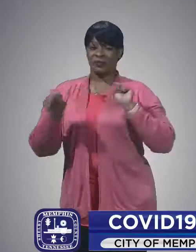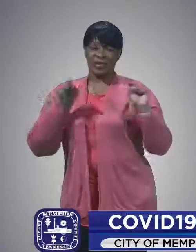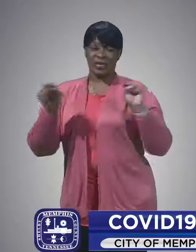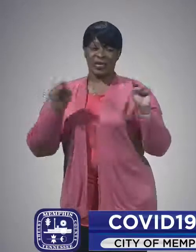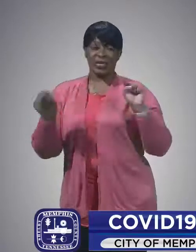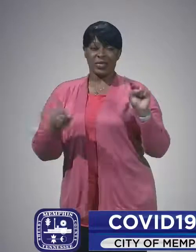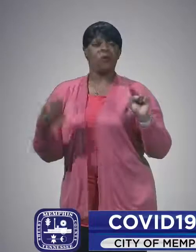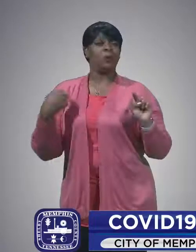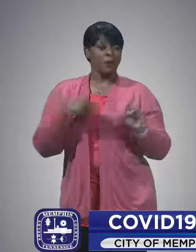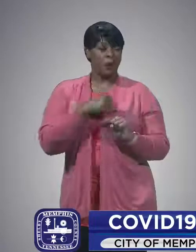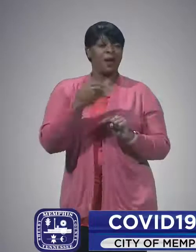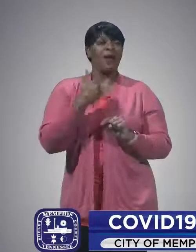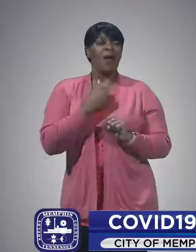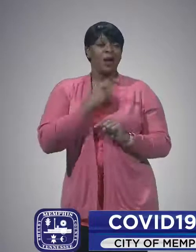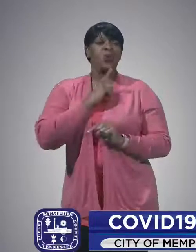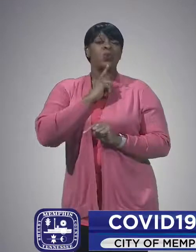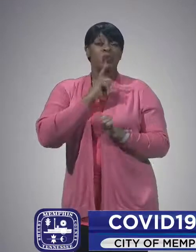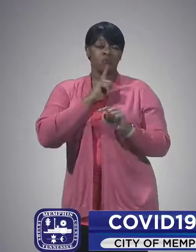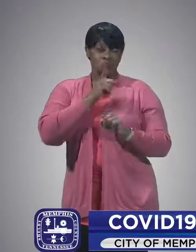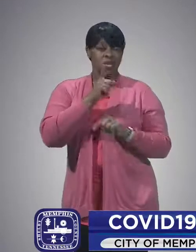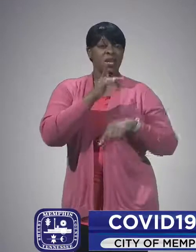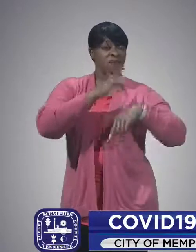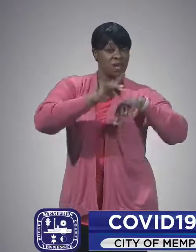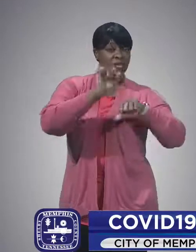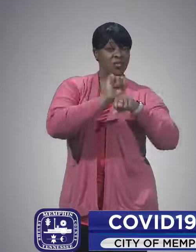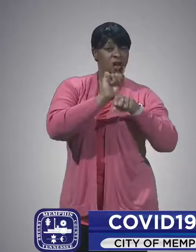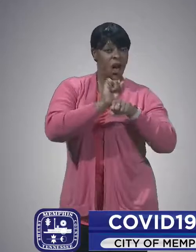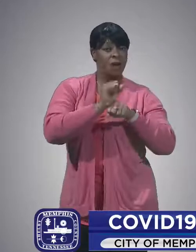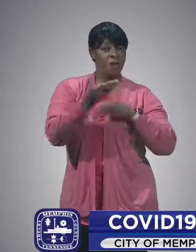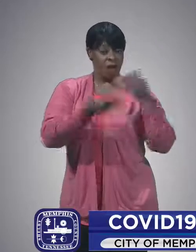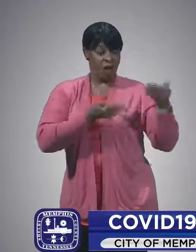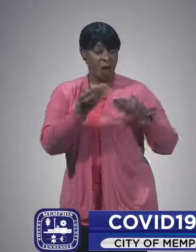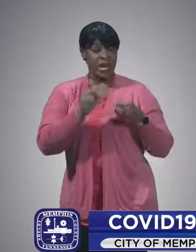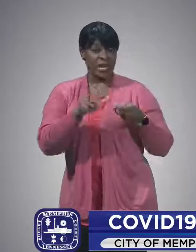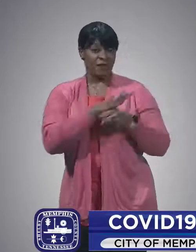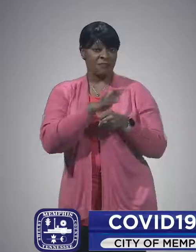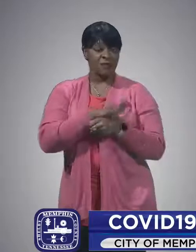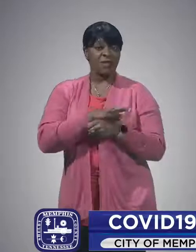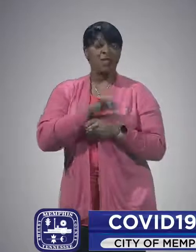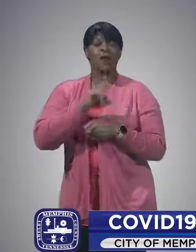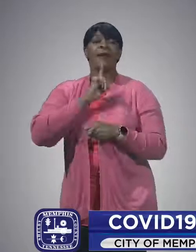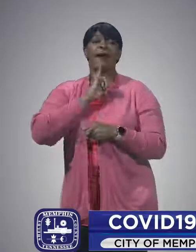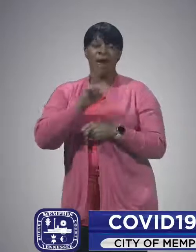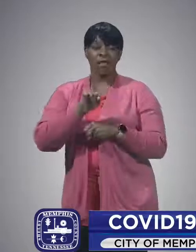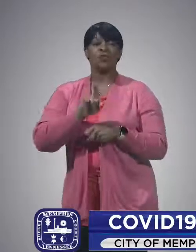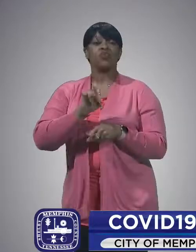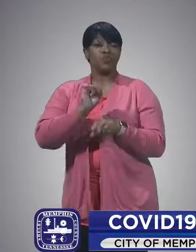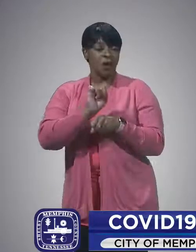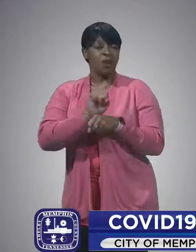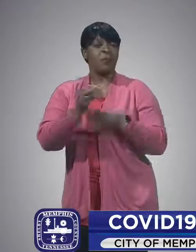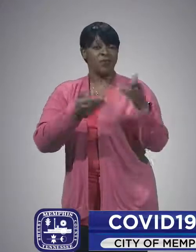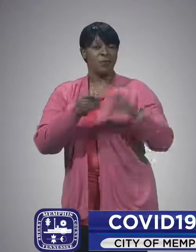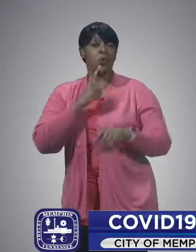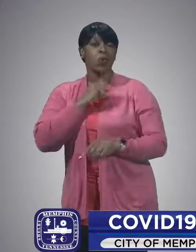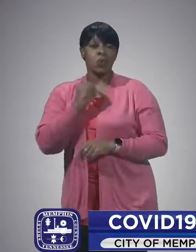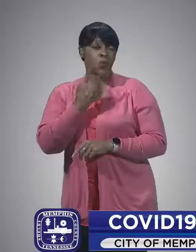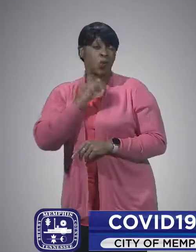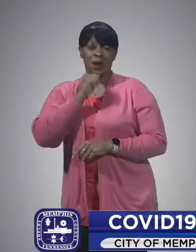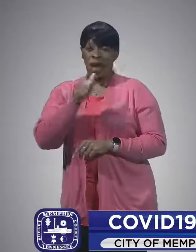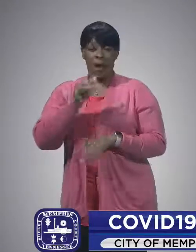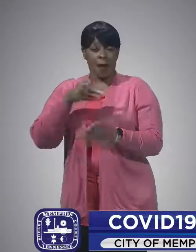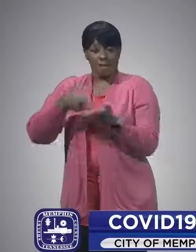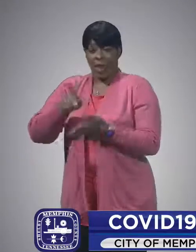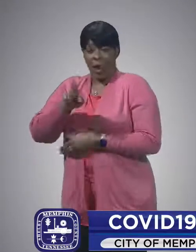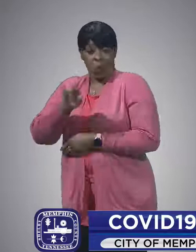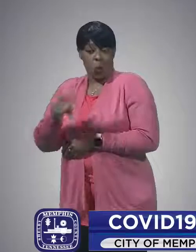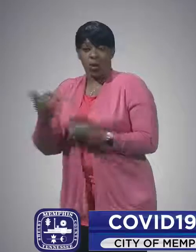things. We do have very real vacancies that we are trying to fill. And those are actual vacancies. Those are people that are not on the